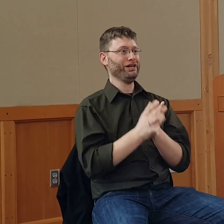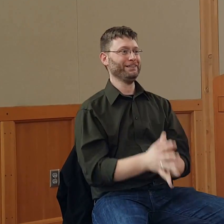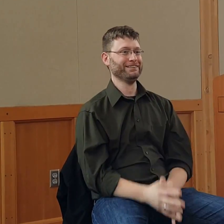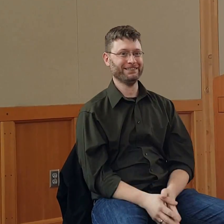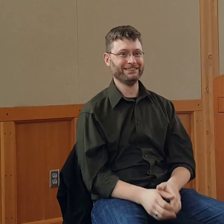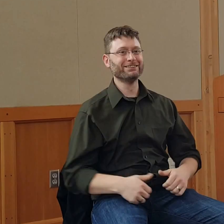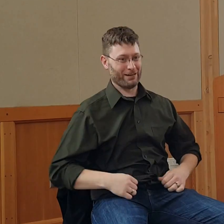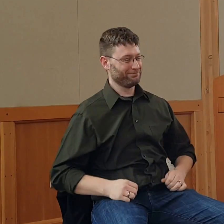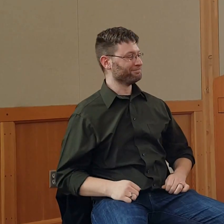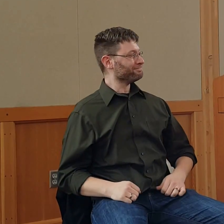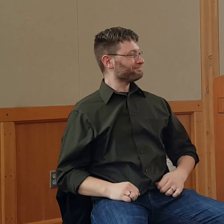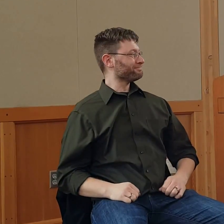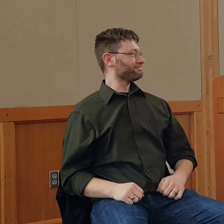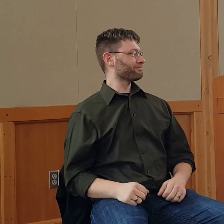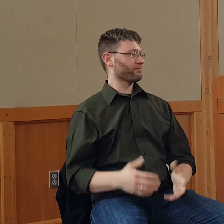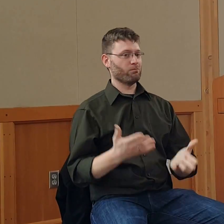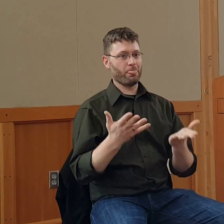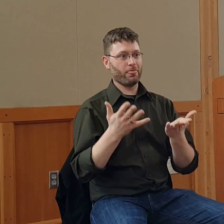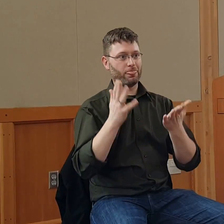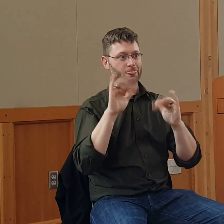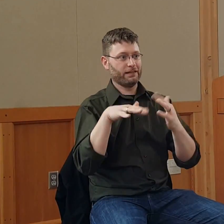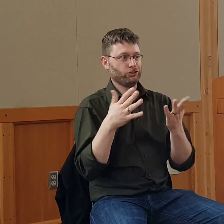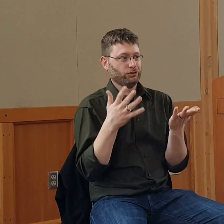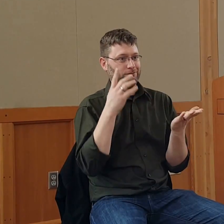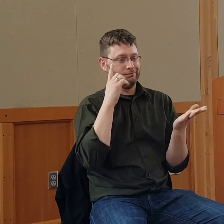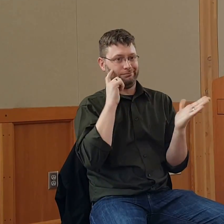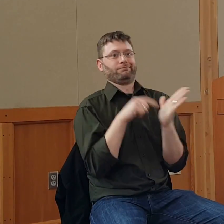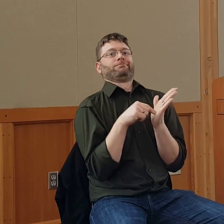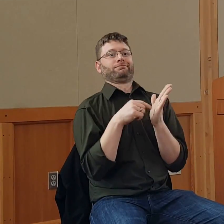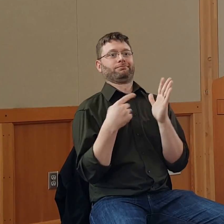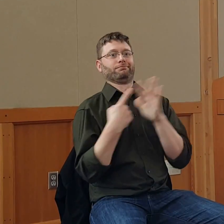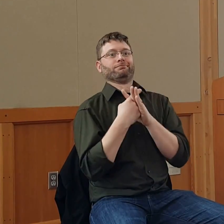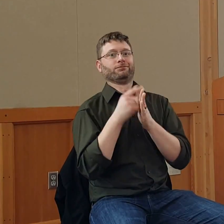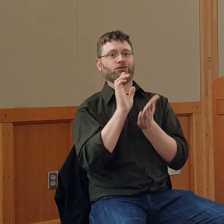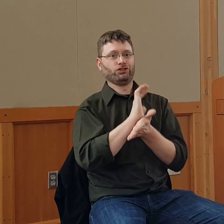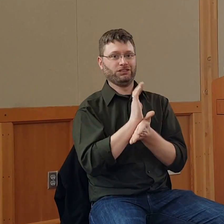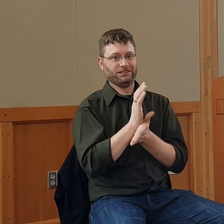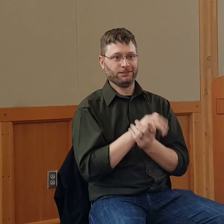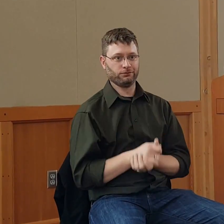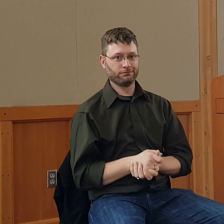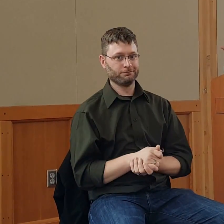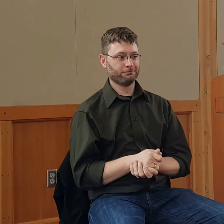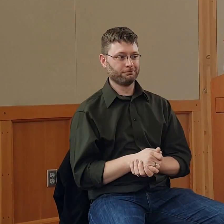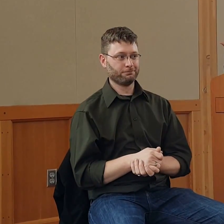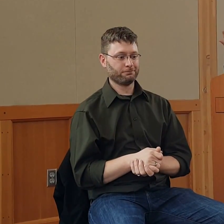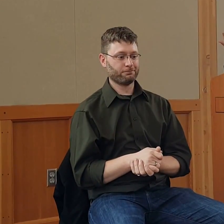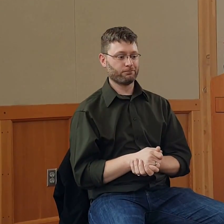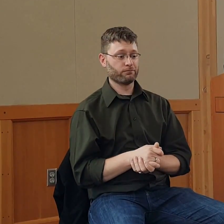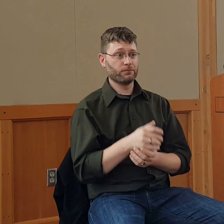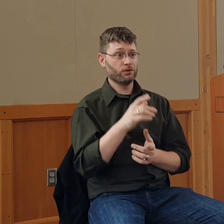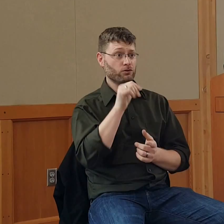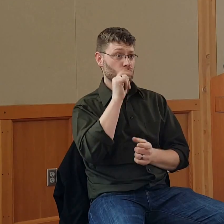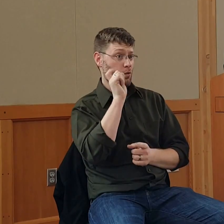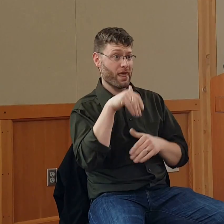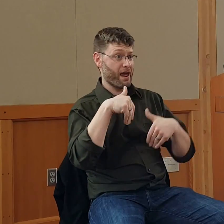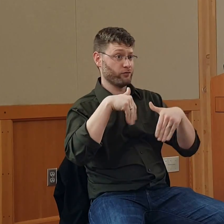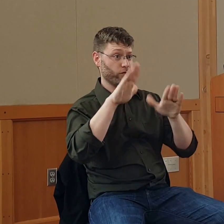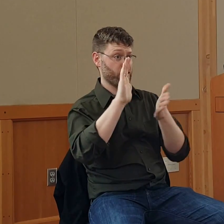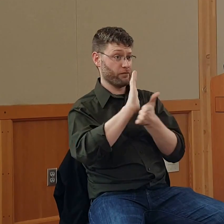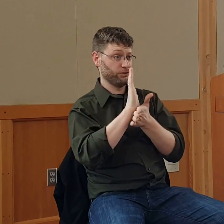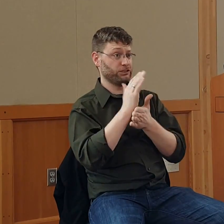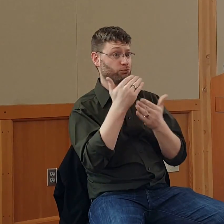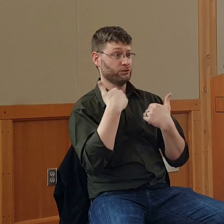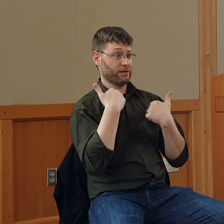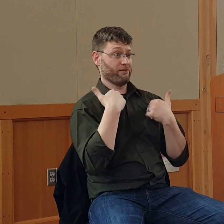mean, it's just so remarkable. It's just so remarkable. And of course, I would say that we don't have to give up cheese because there's so many